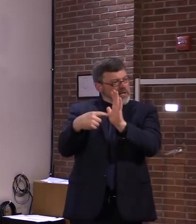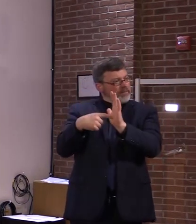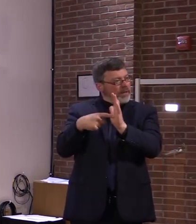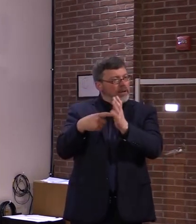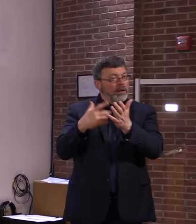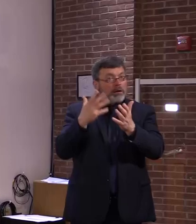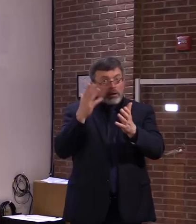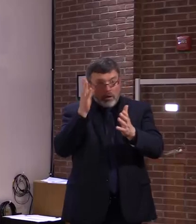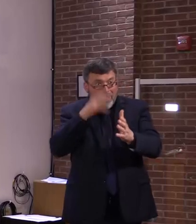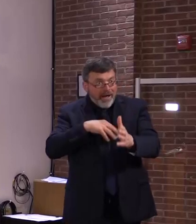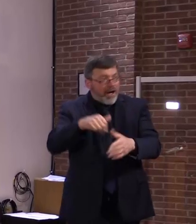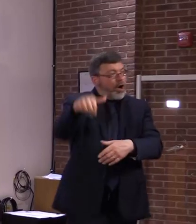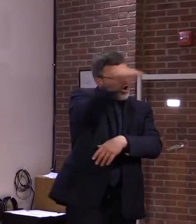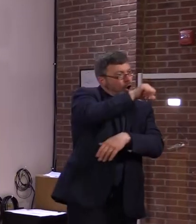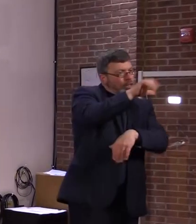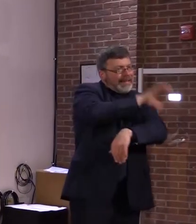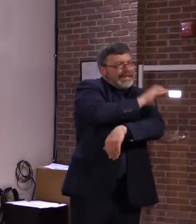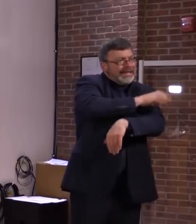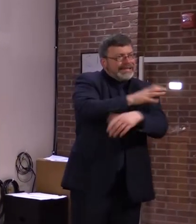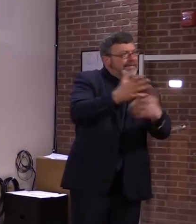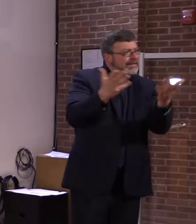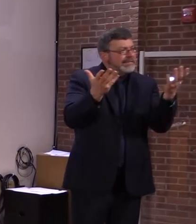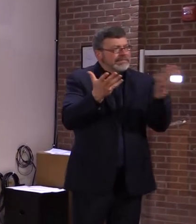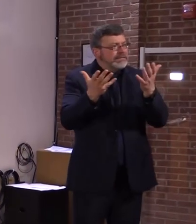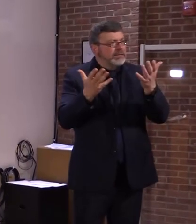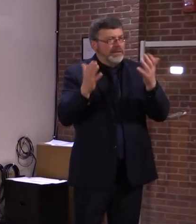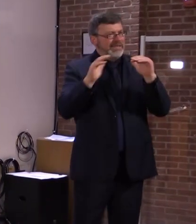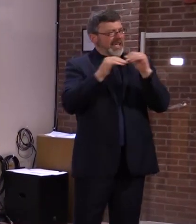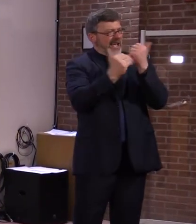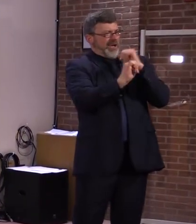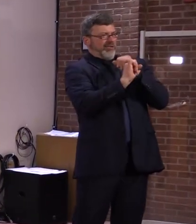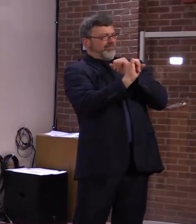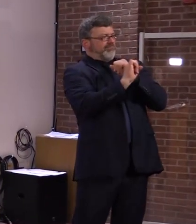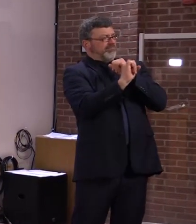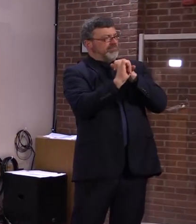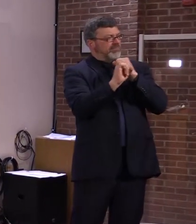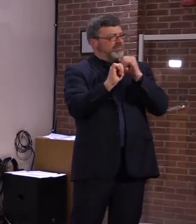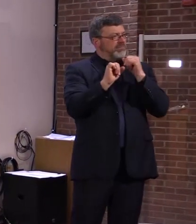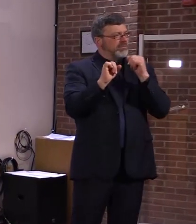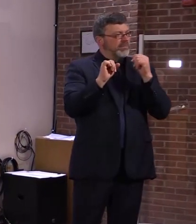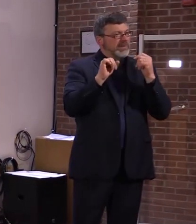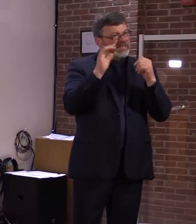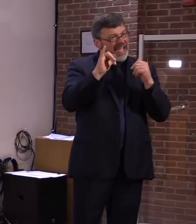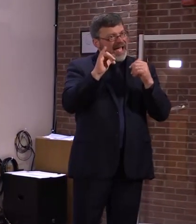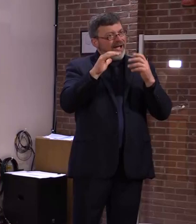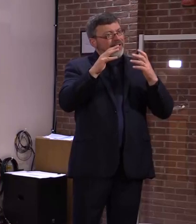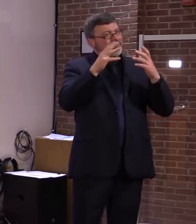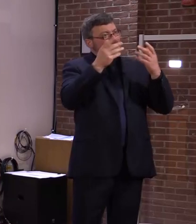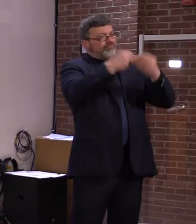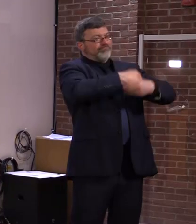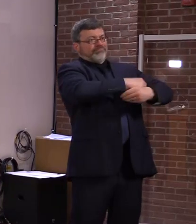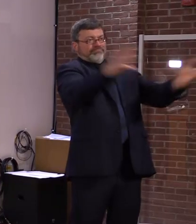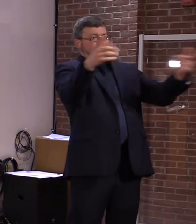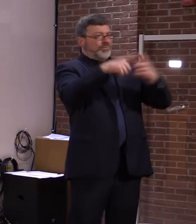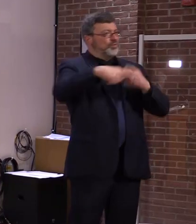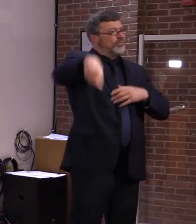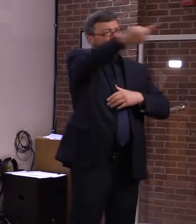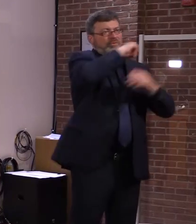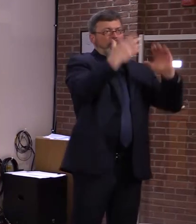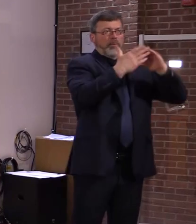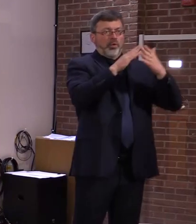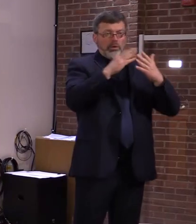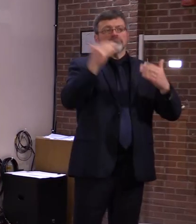How can we better inform our community? Lisa, that's a great question, and thank you for asking